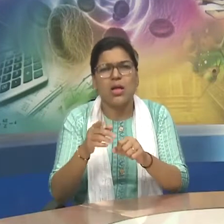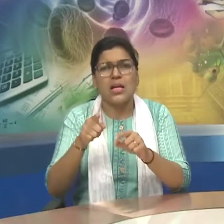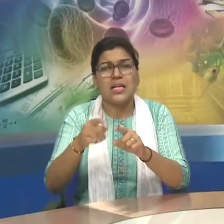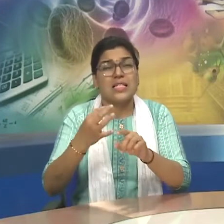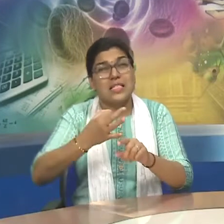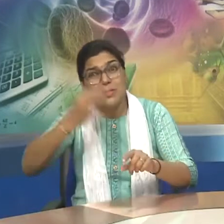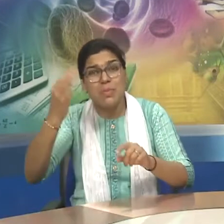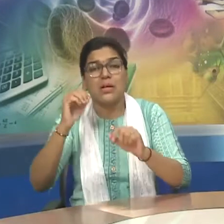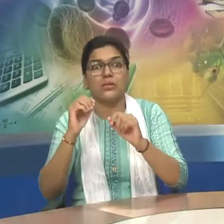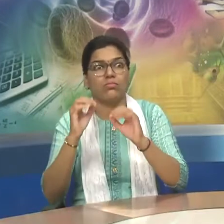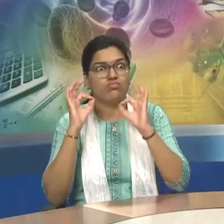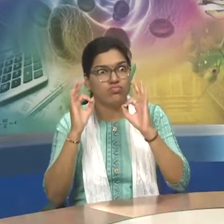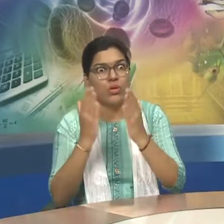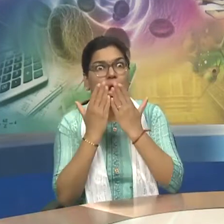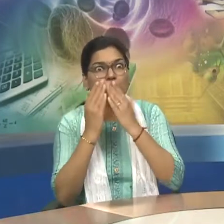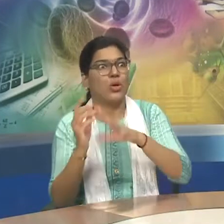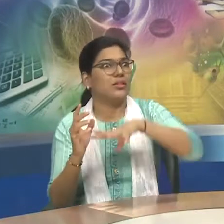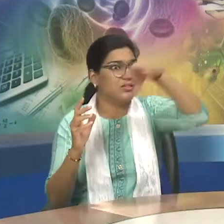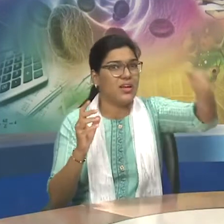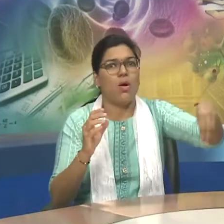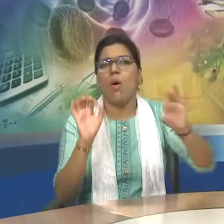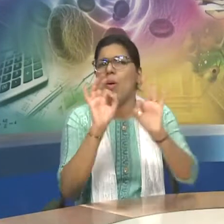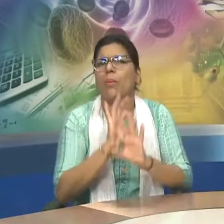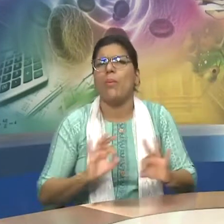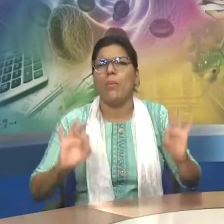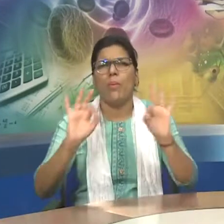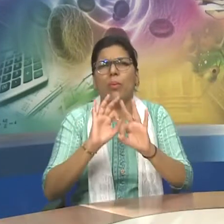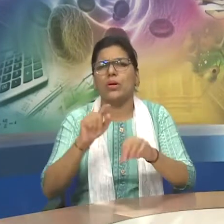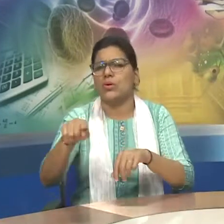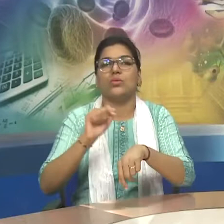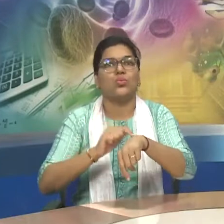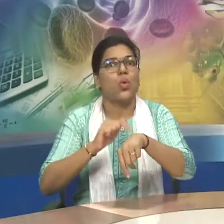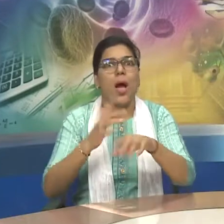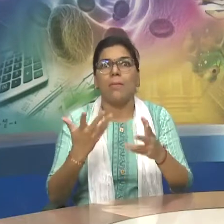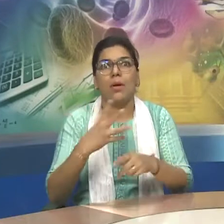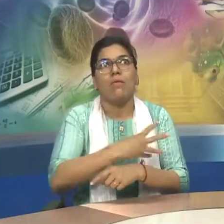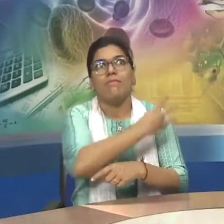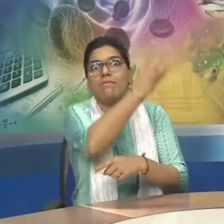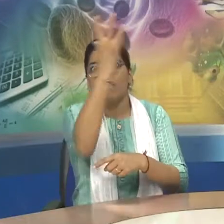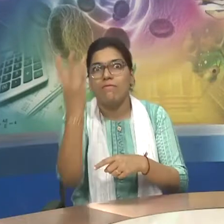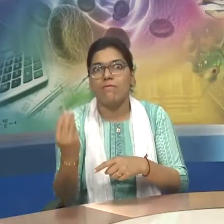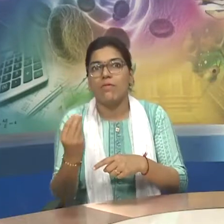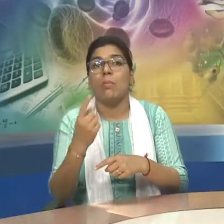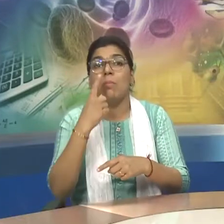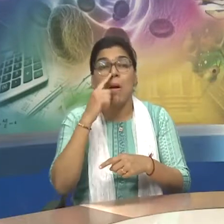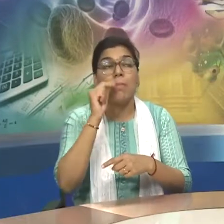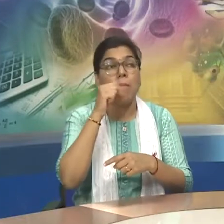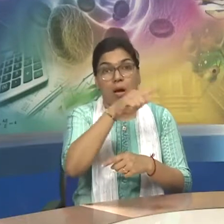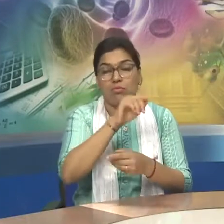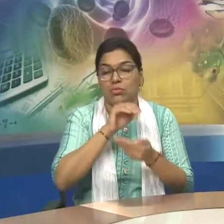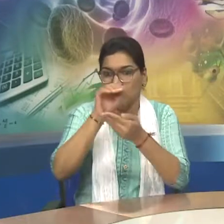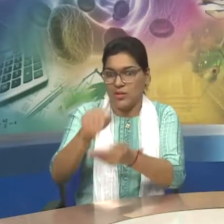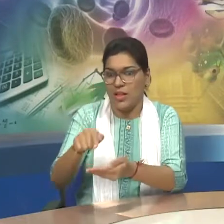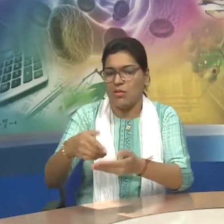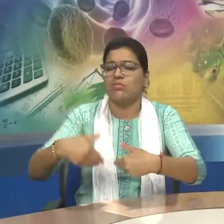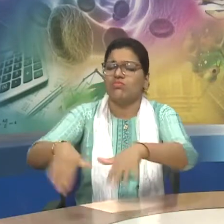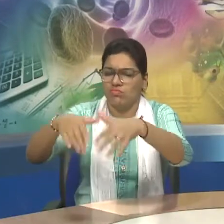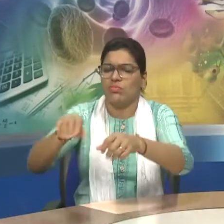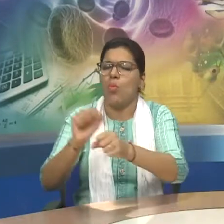activities and learn it just by looking